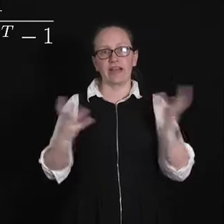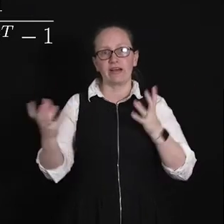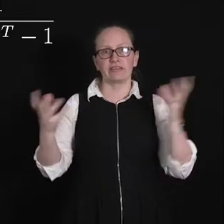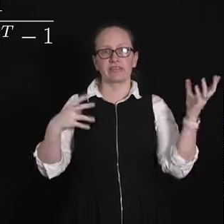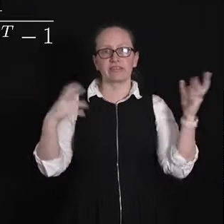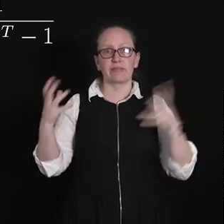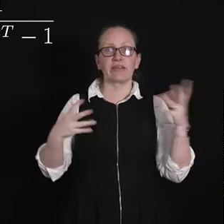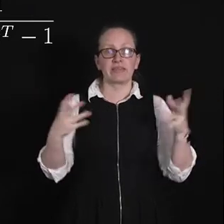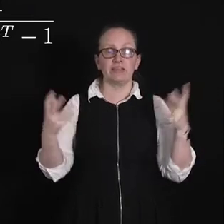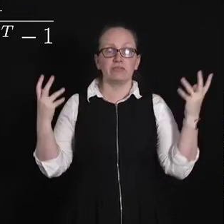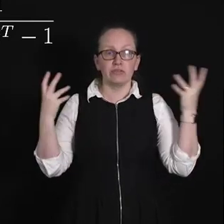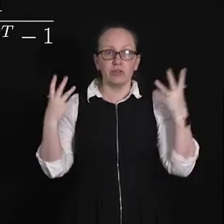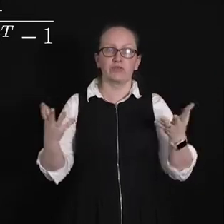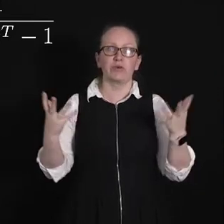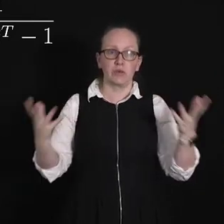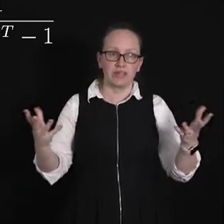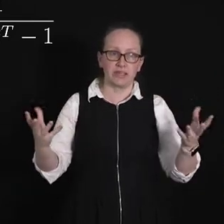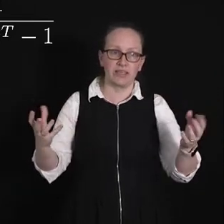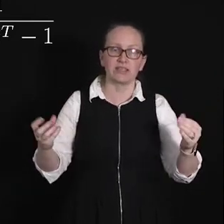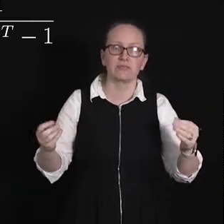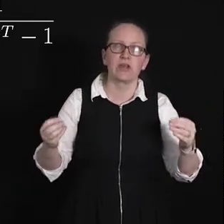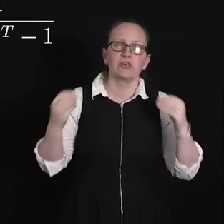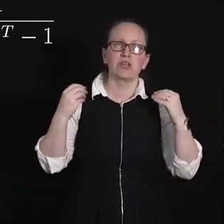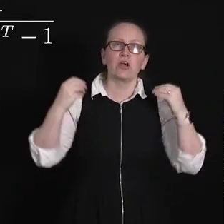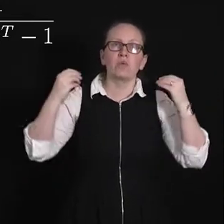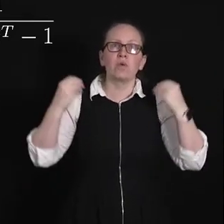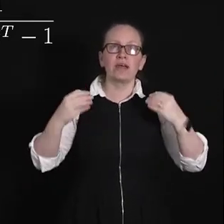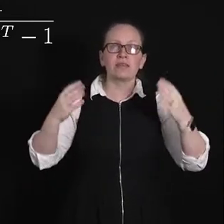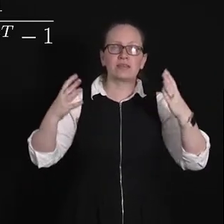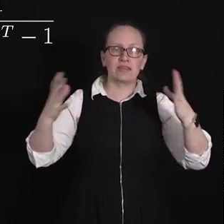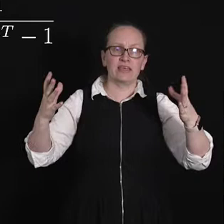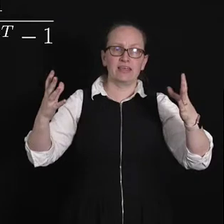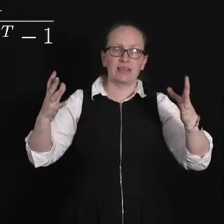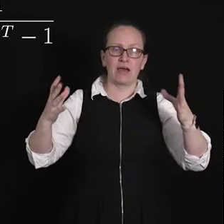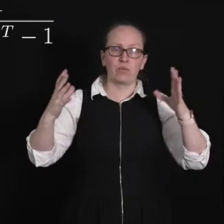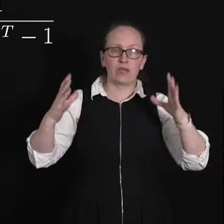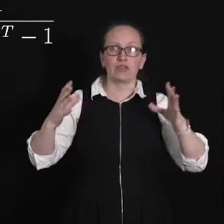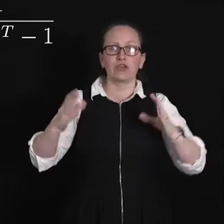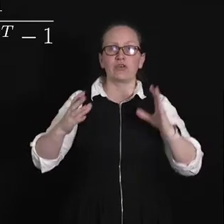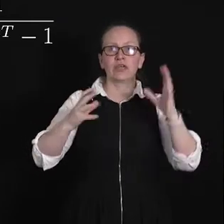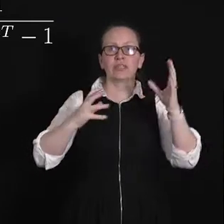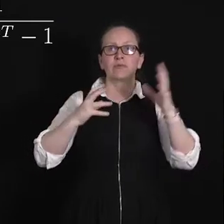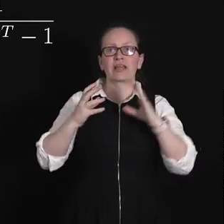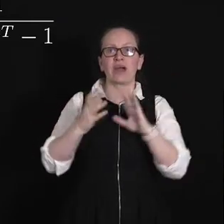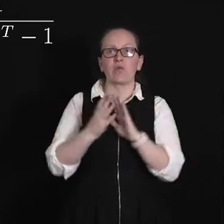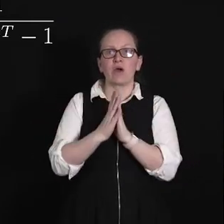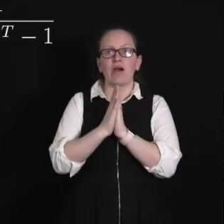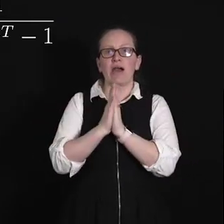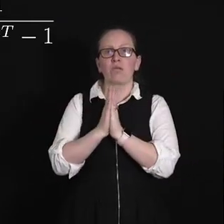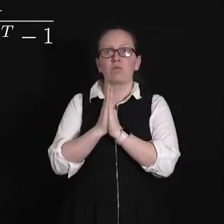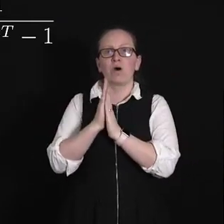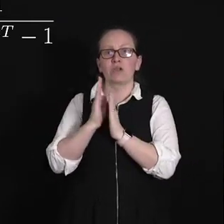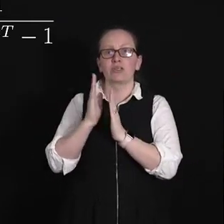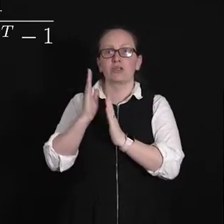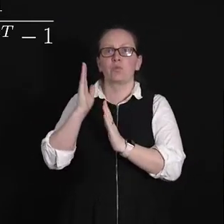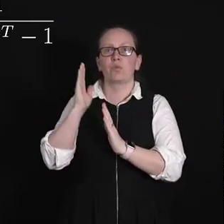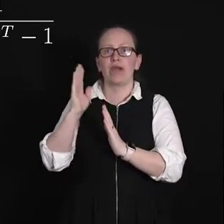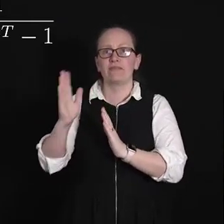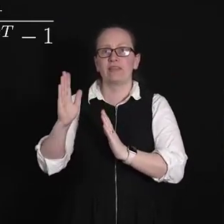out some other useful quantities. So one thing that we can do is work out, well, at what